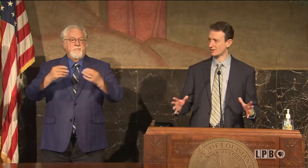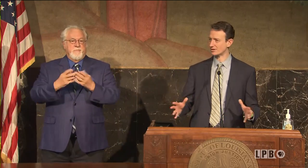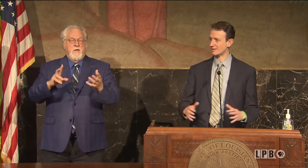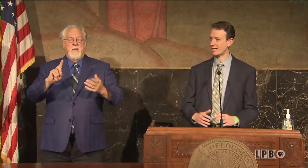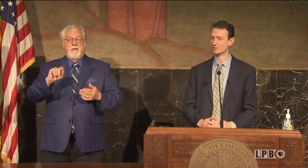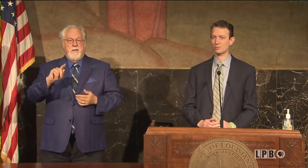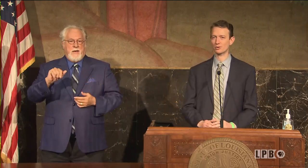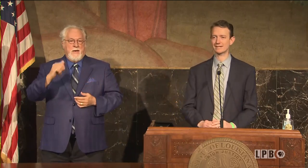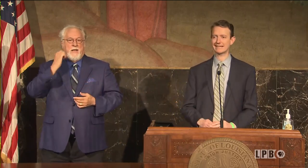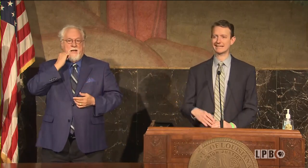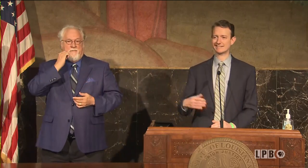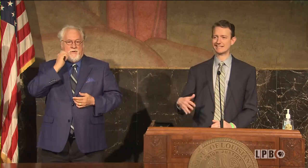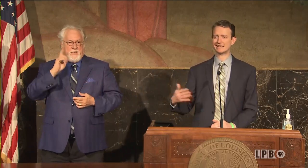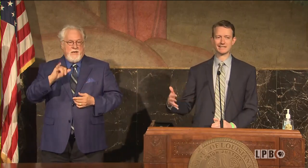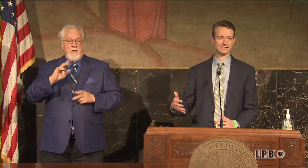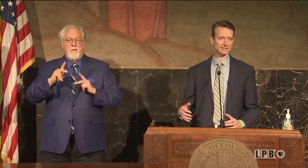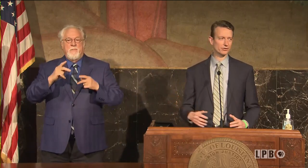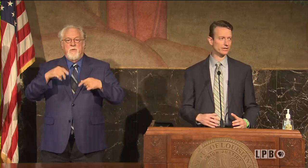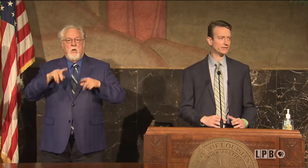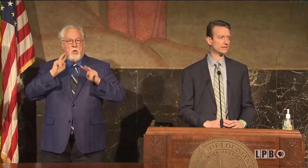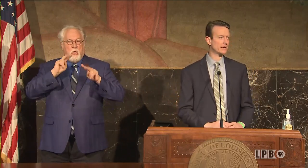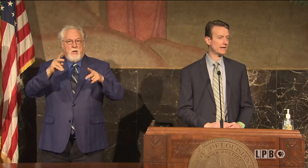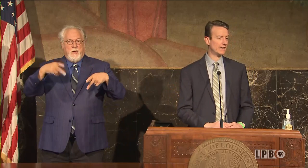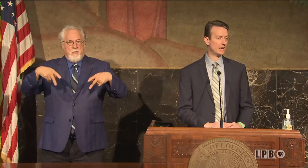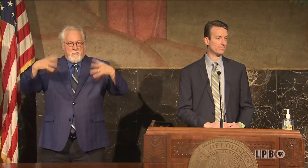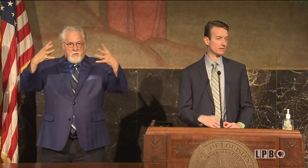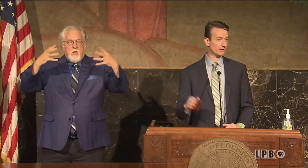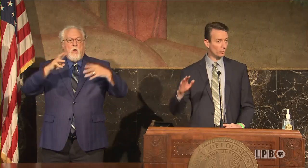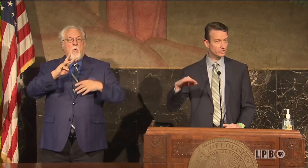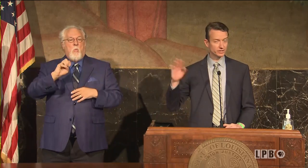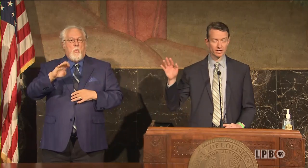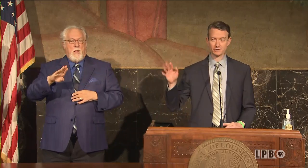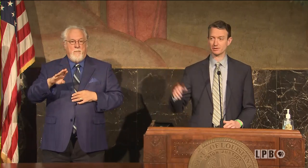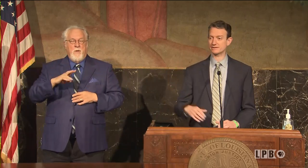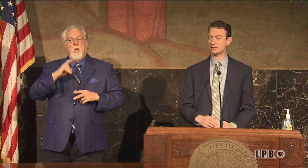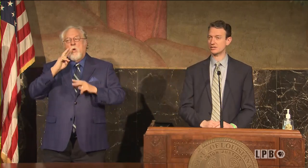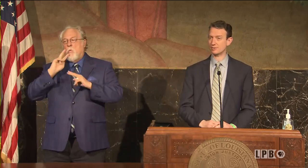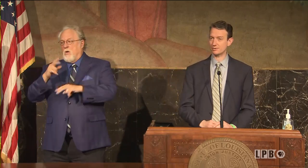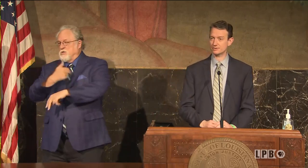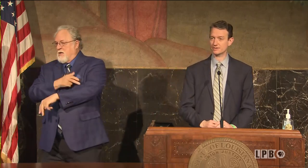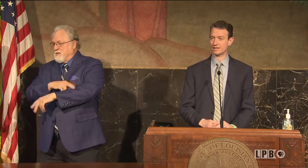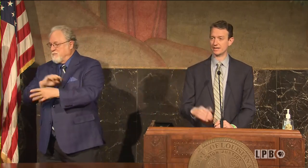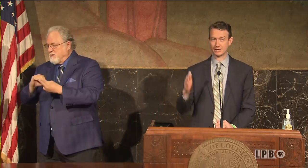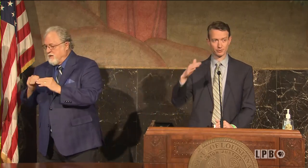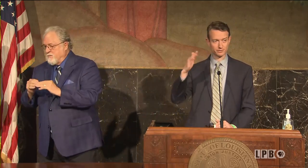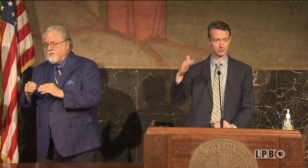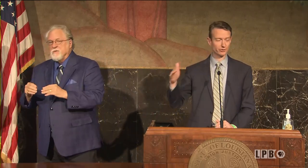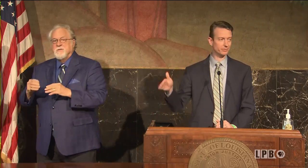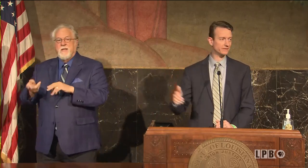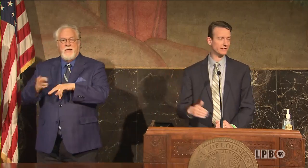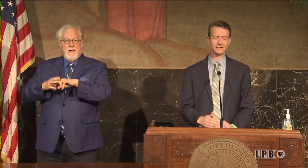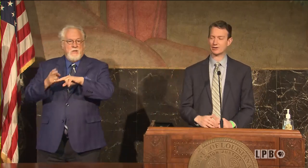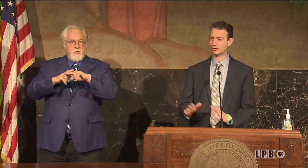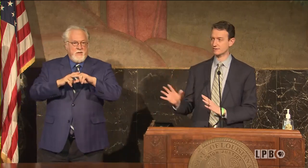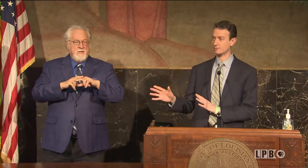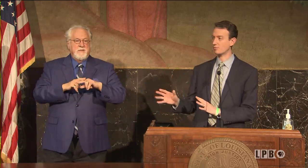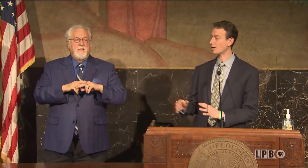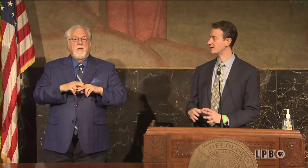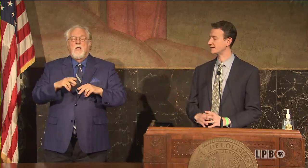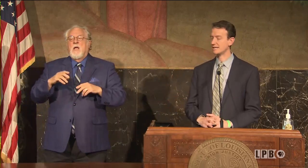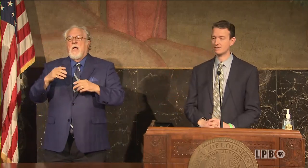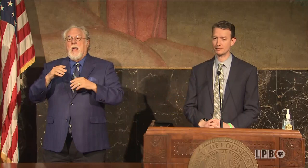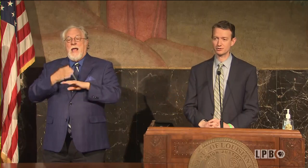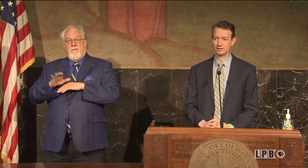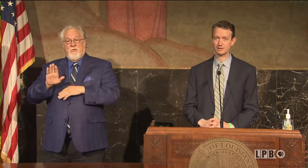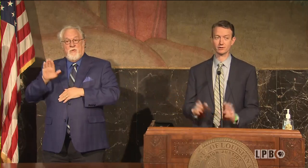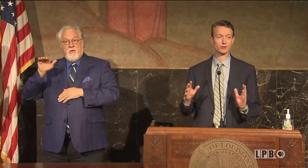people watching the dashboard, seeing cases increase, watching the hospitalization numbers increase where there had been steady downtrends. So we wanted